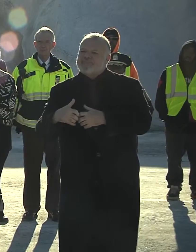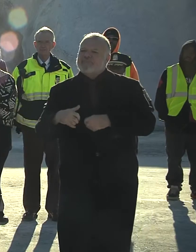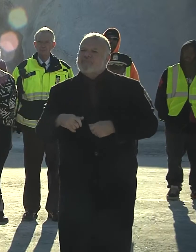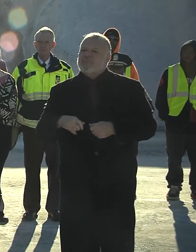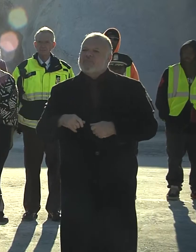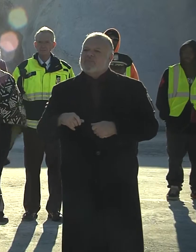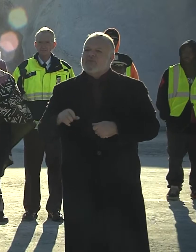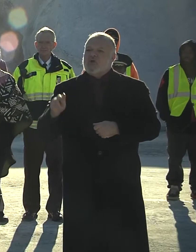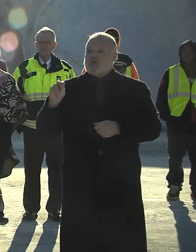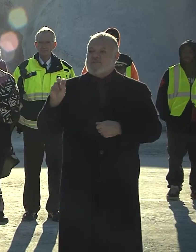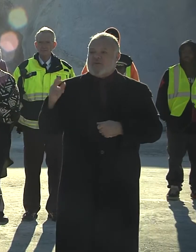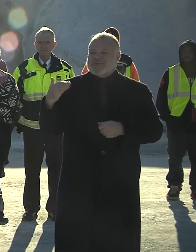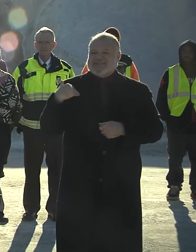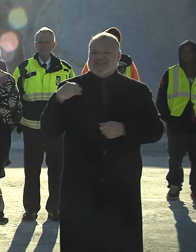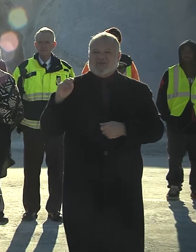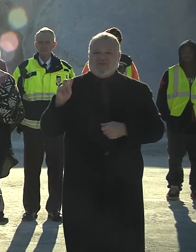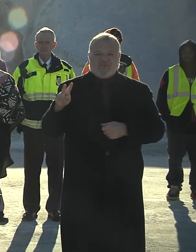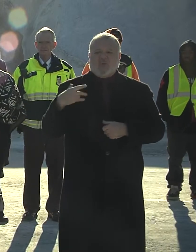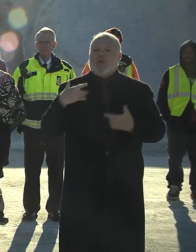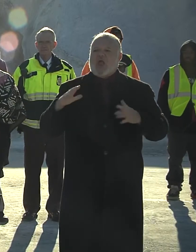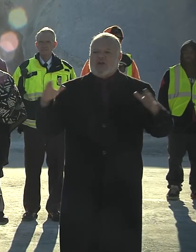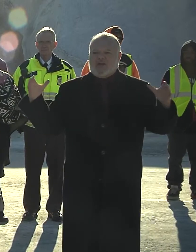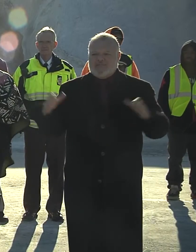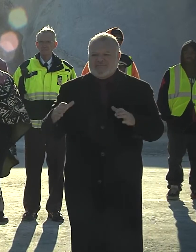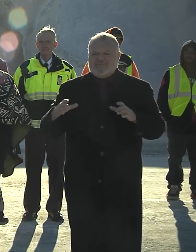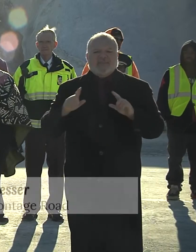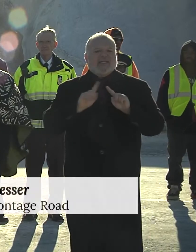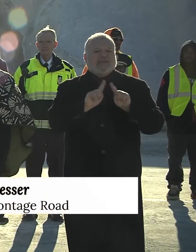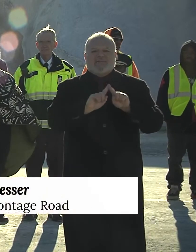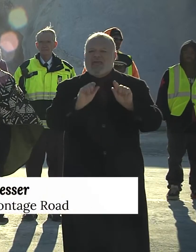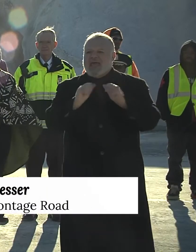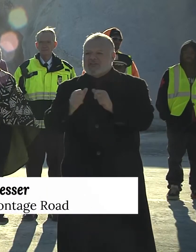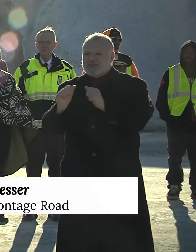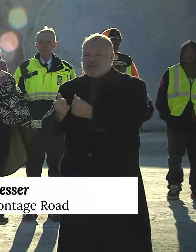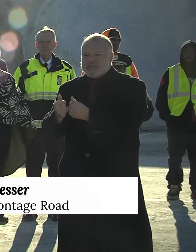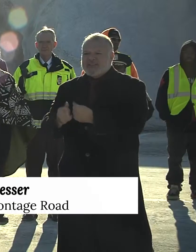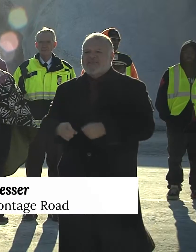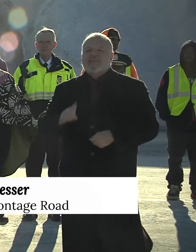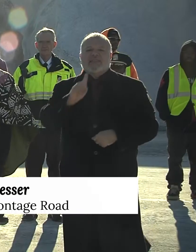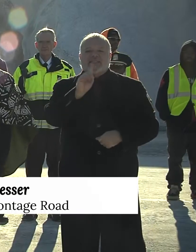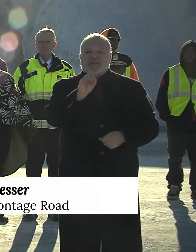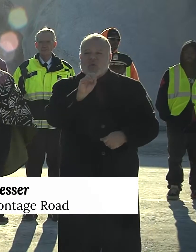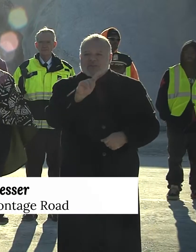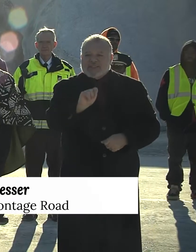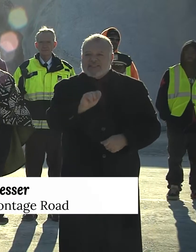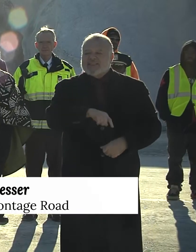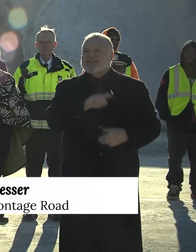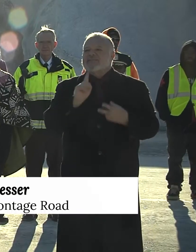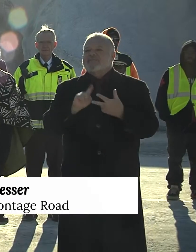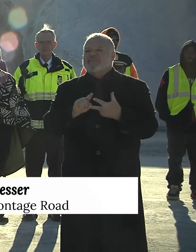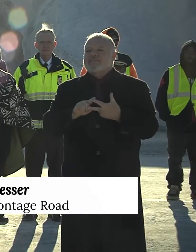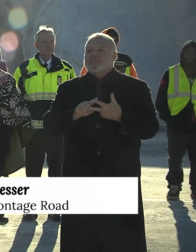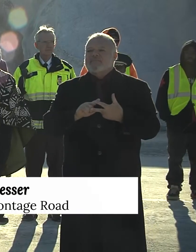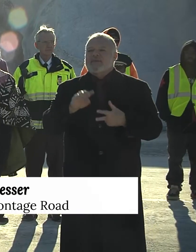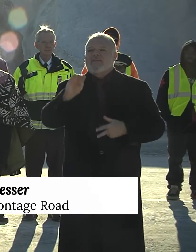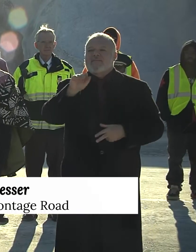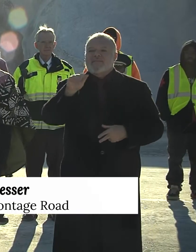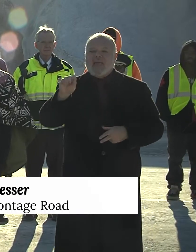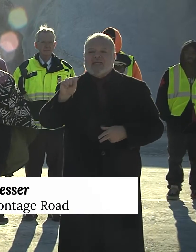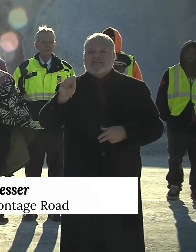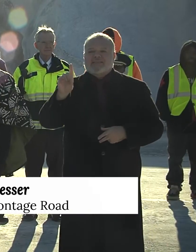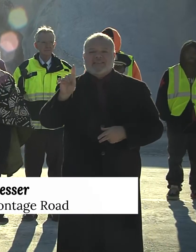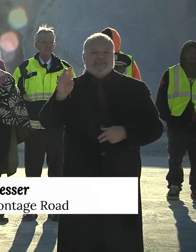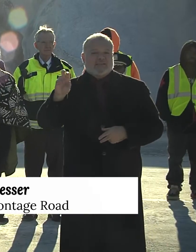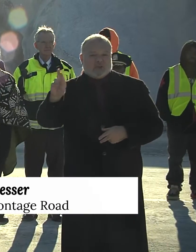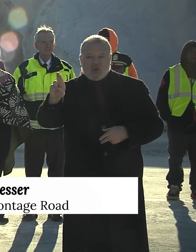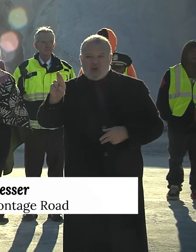an interagency meeting with Mass DOT, DCR, and the MBTA to review snow clearing responsibilities within city